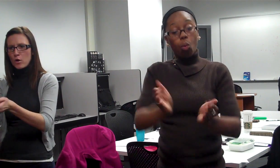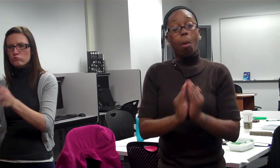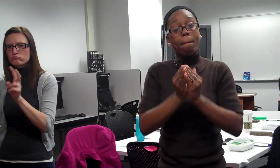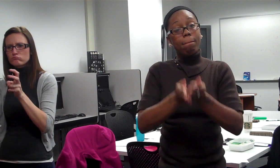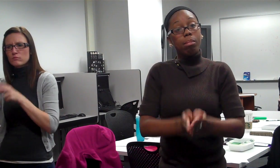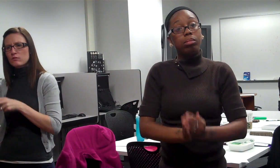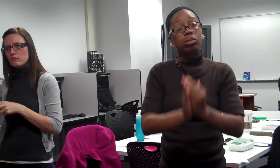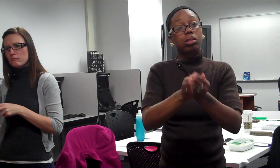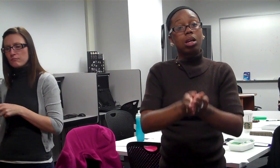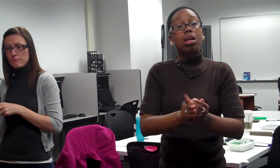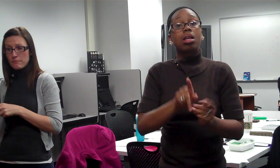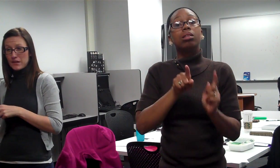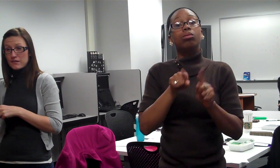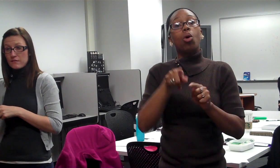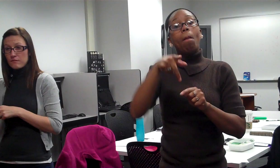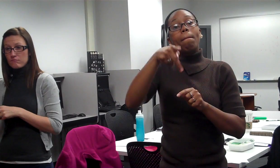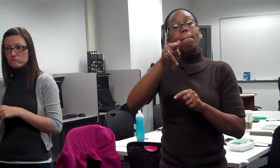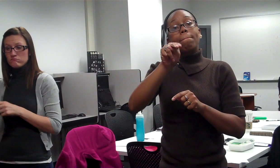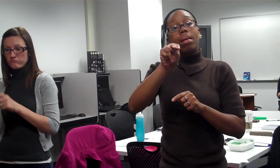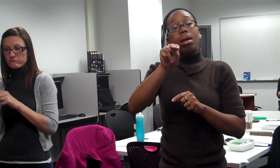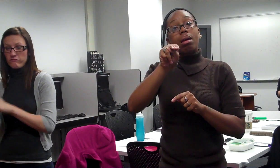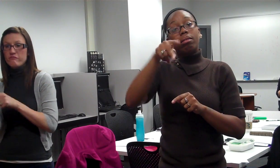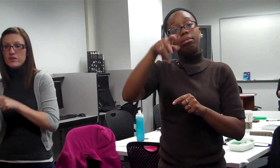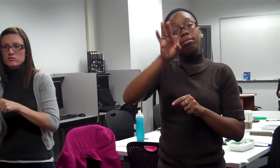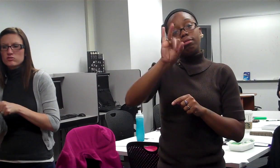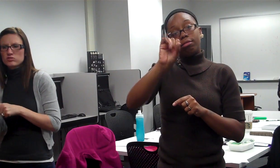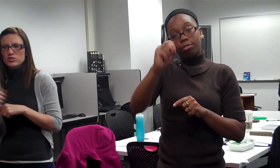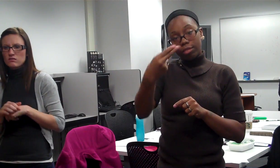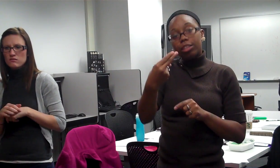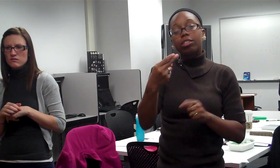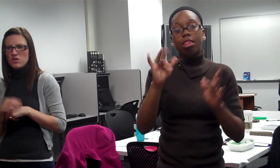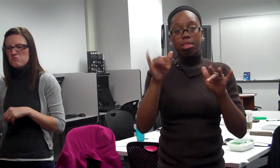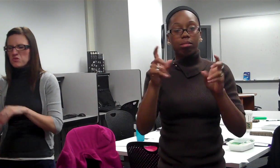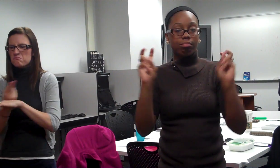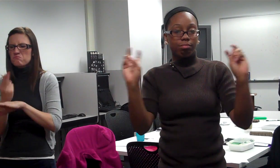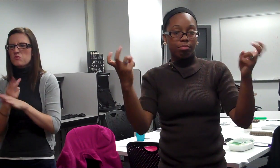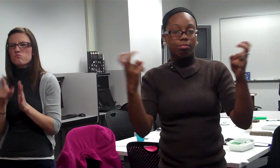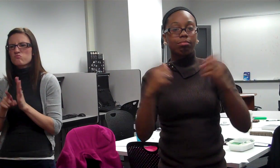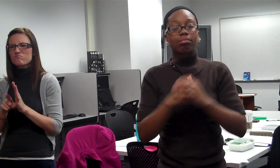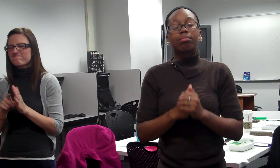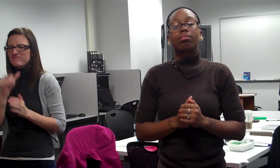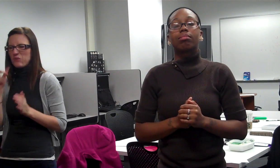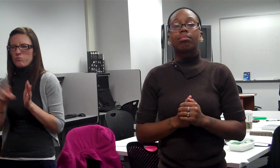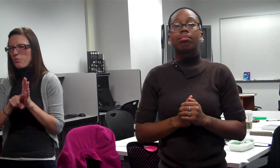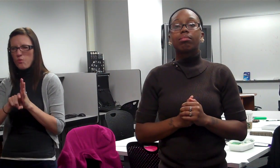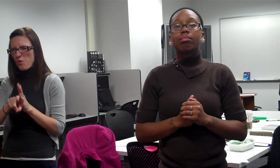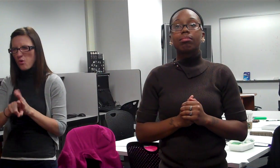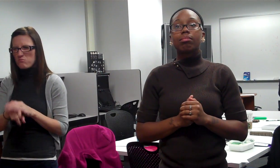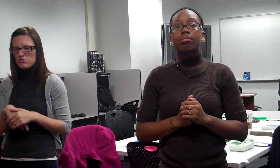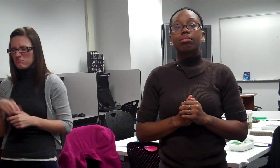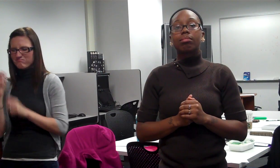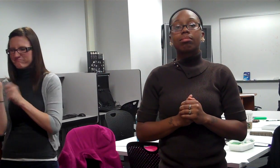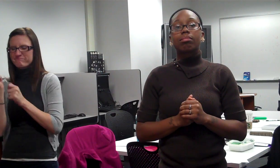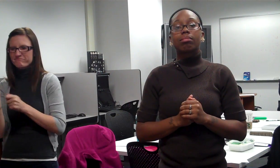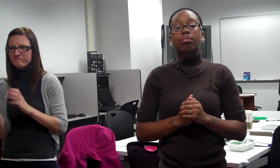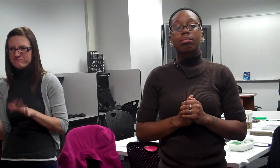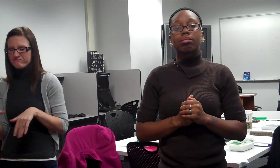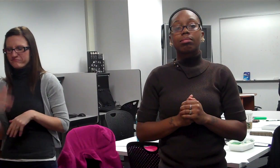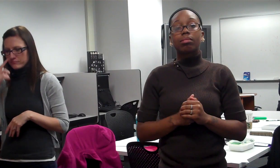just using worms. It's not, lures, it's not casting. And, let's see, my grandma Bev catches the